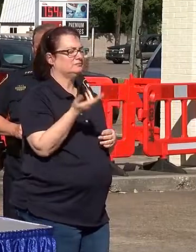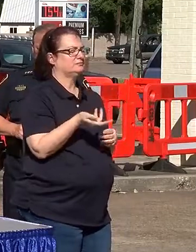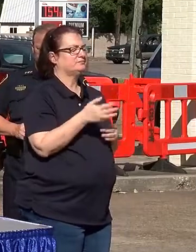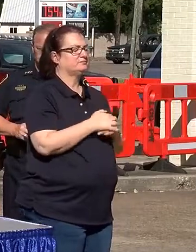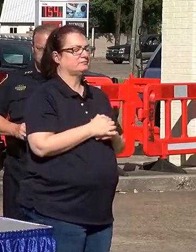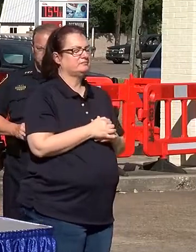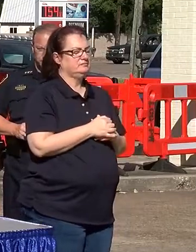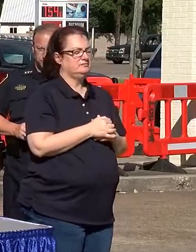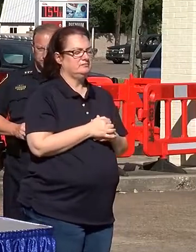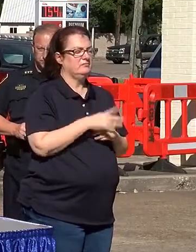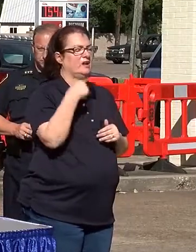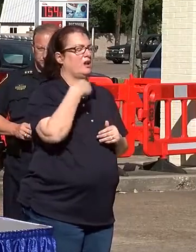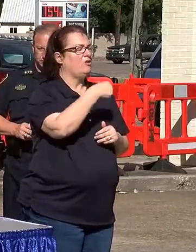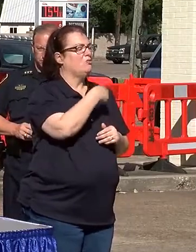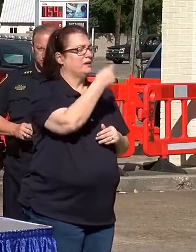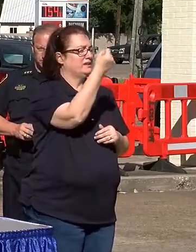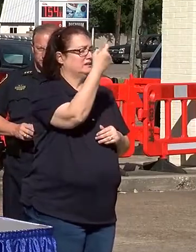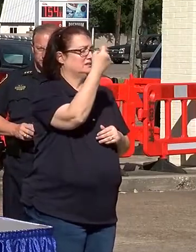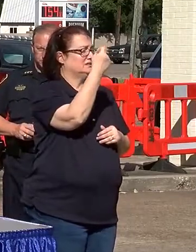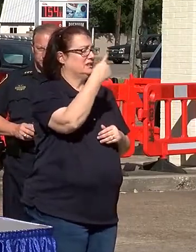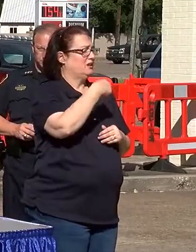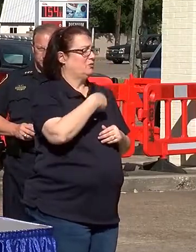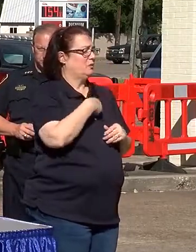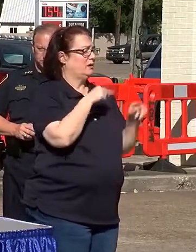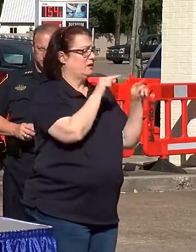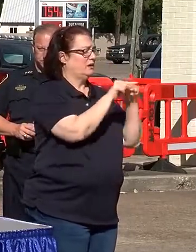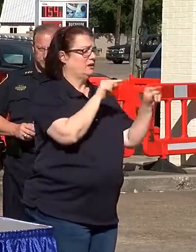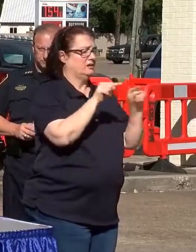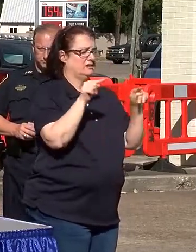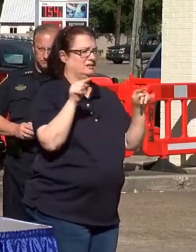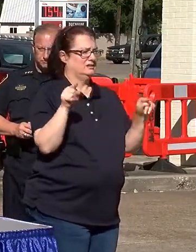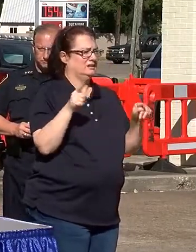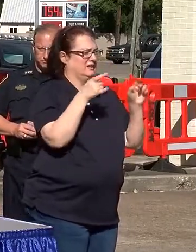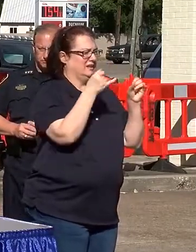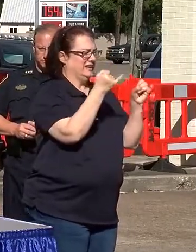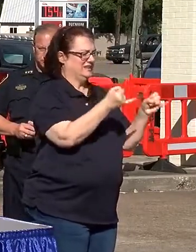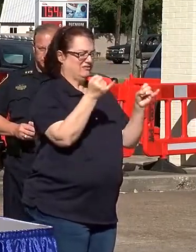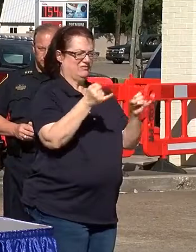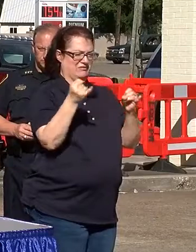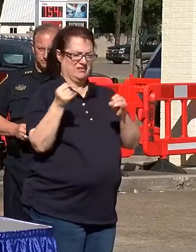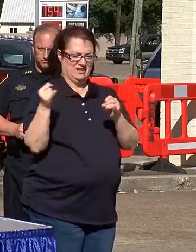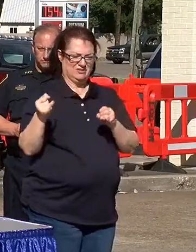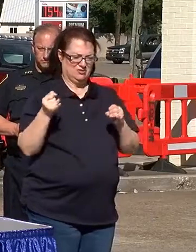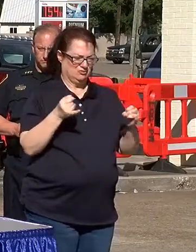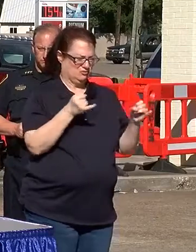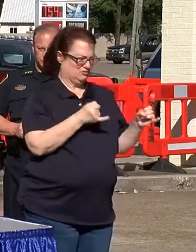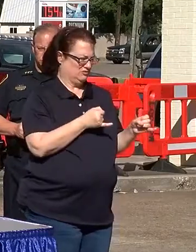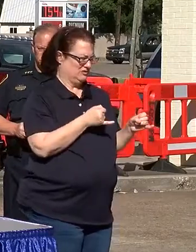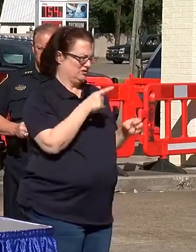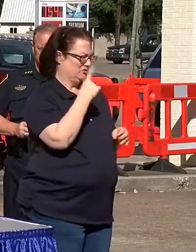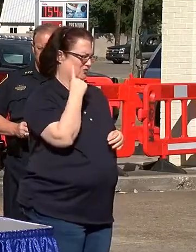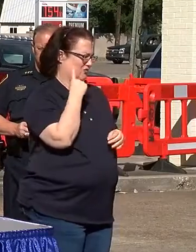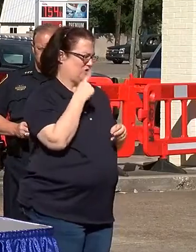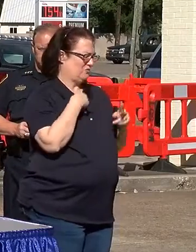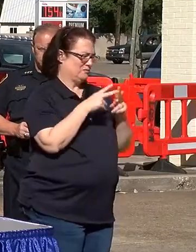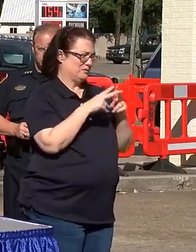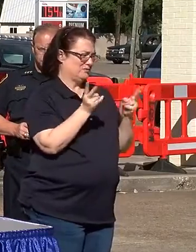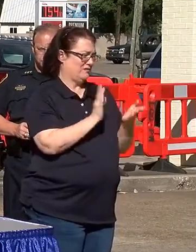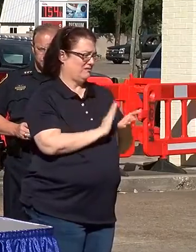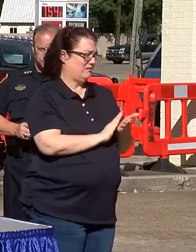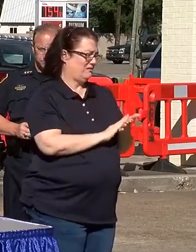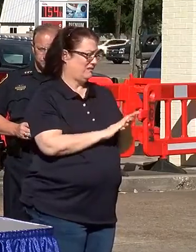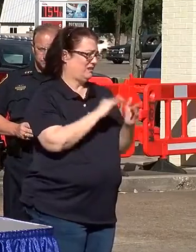every situation on a case-by-case case-by-case basis. And, you know, you've heard me be very complimentary of the governor's office in the